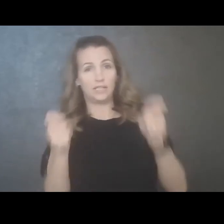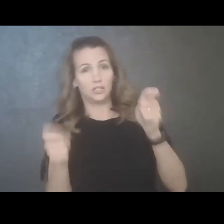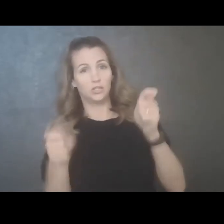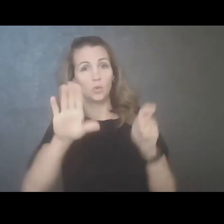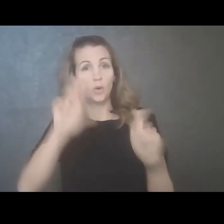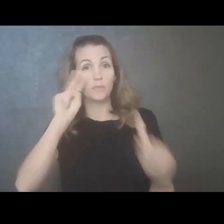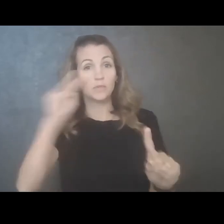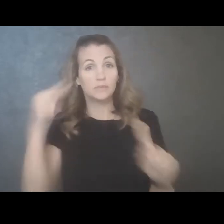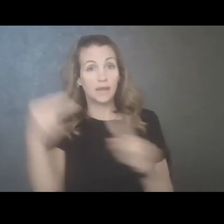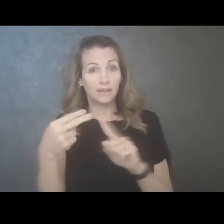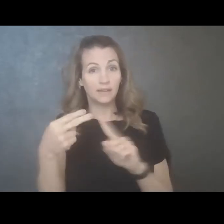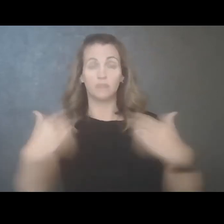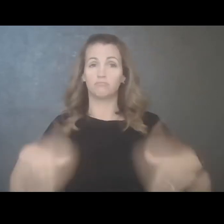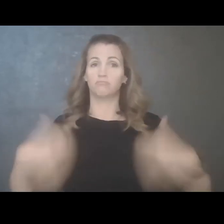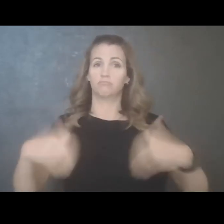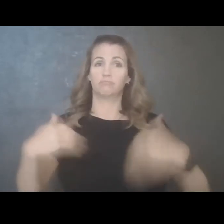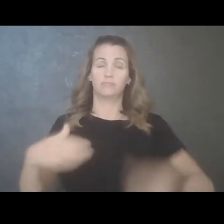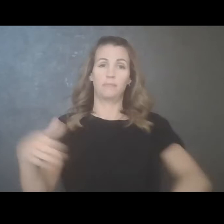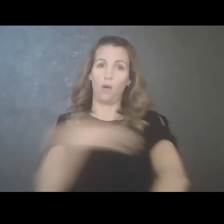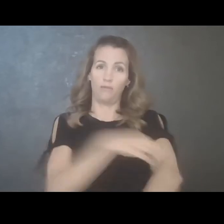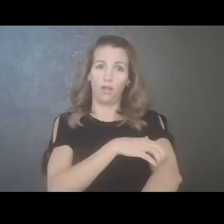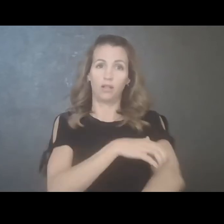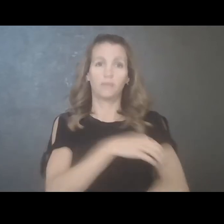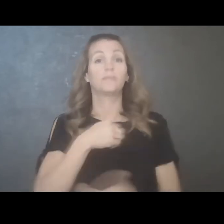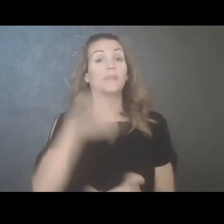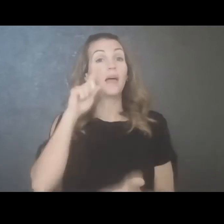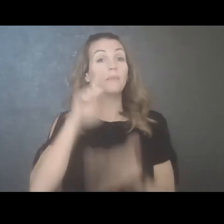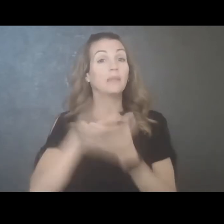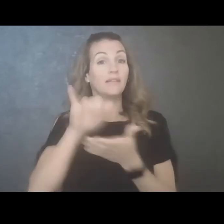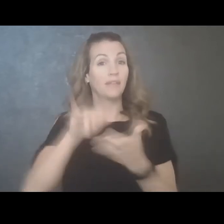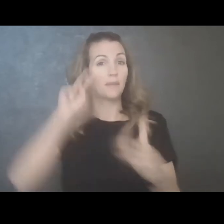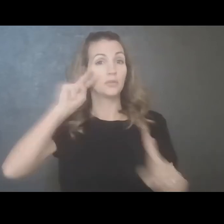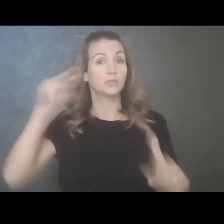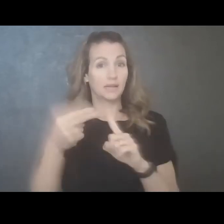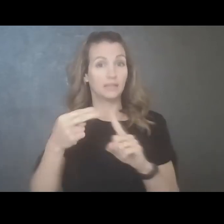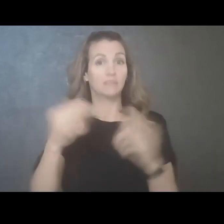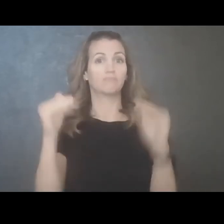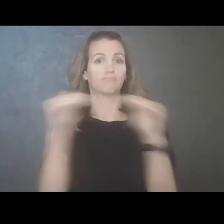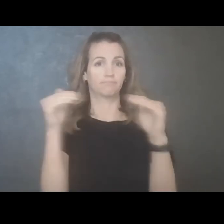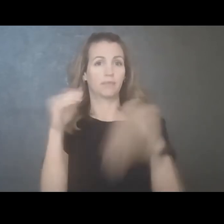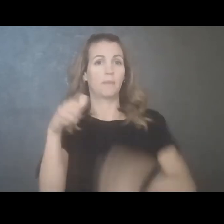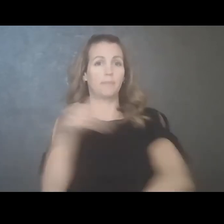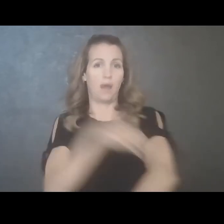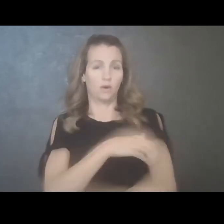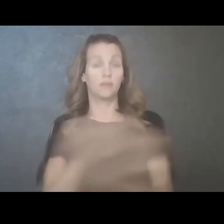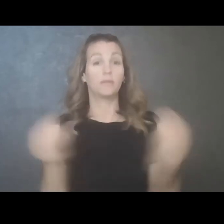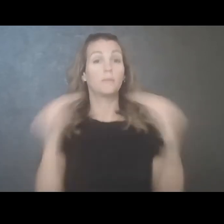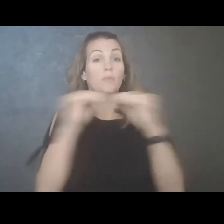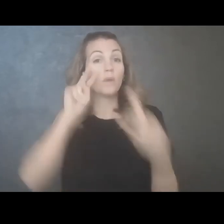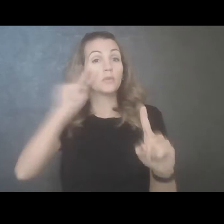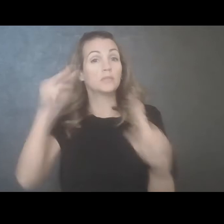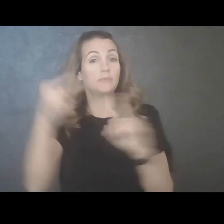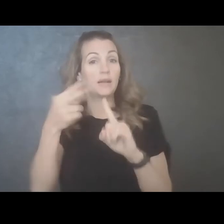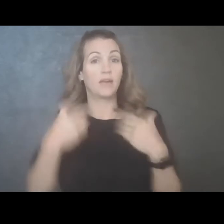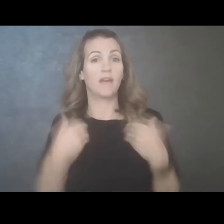it's so powerful. Now, I believe that perspective is power. And the more perspectives you have, the more power